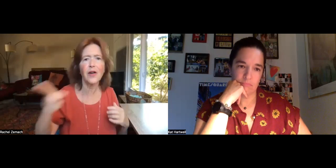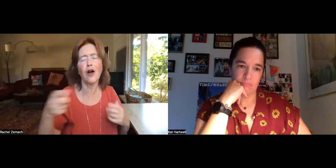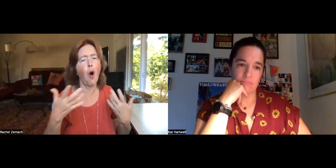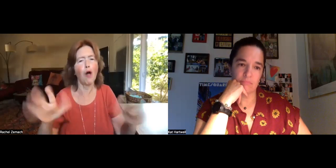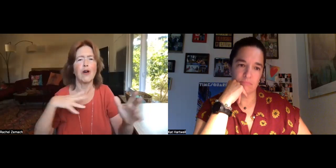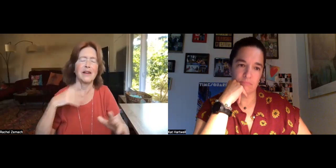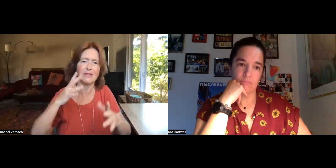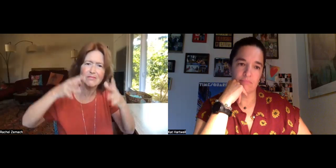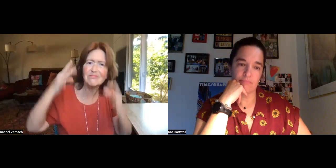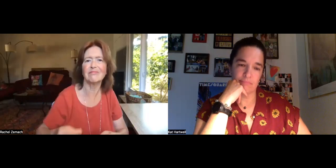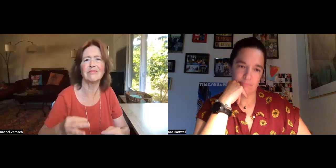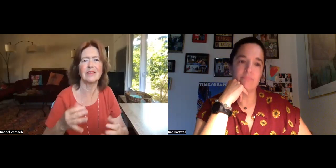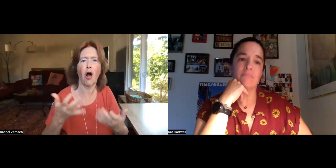They're